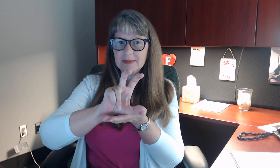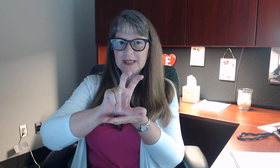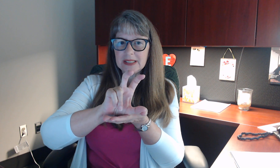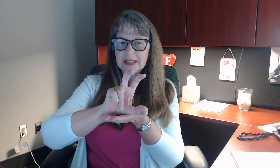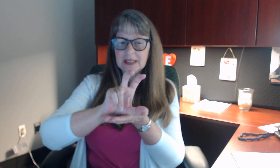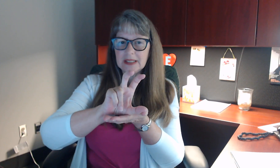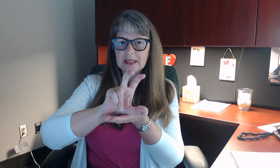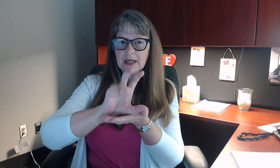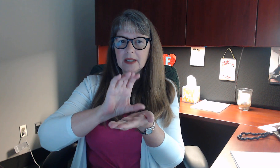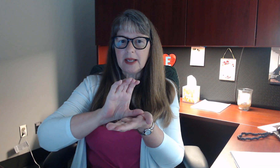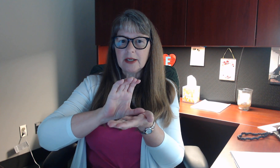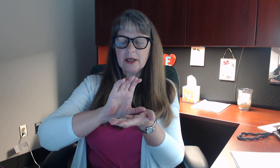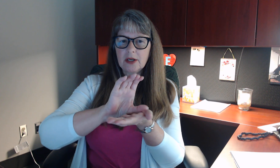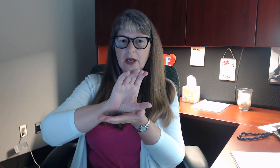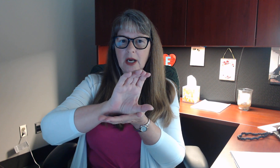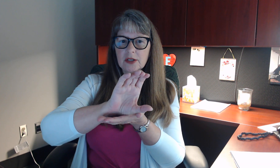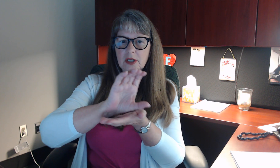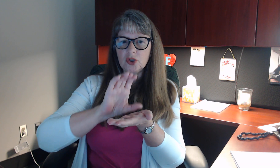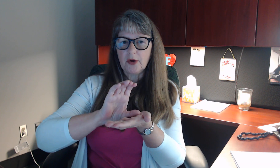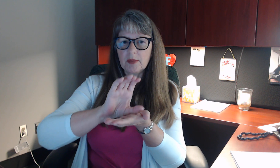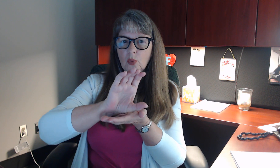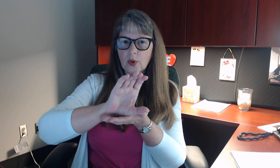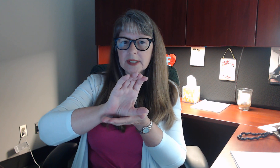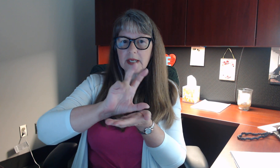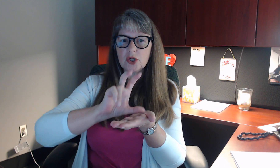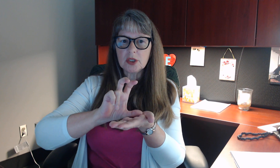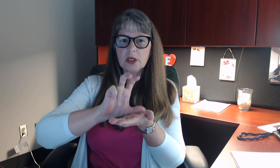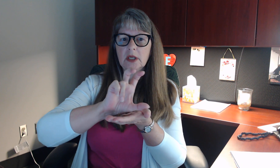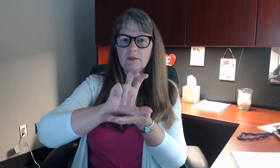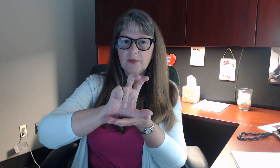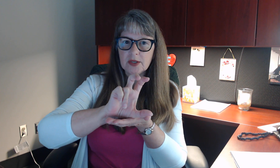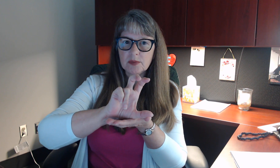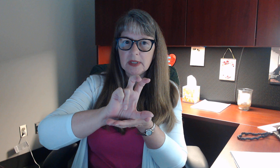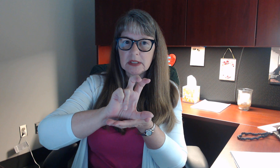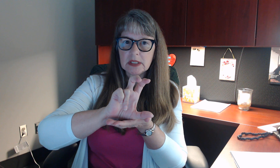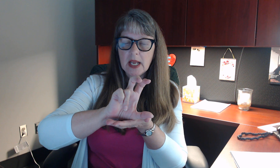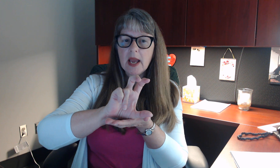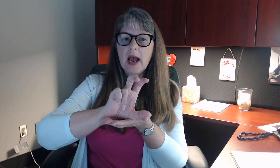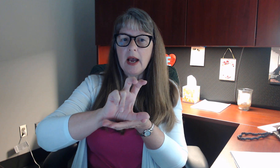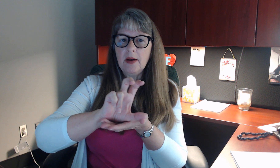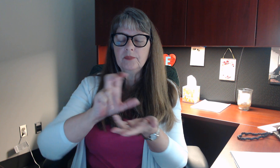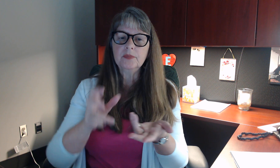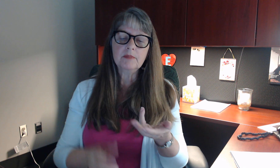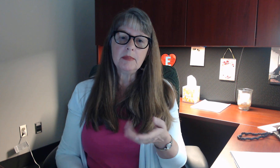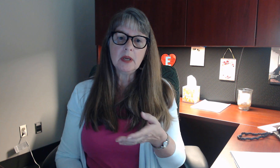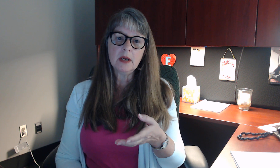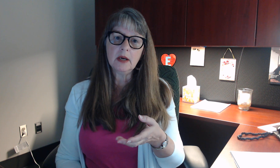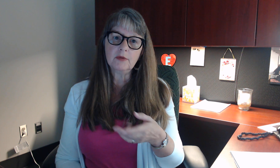investment, like it's a charitable organization, an investment. Maybe in